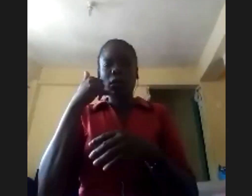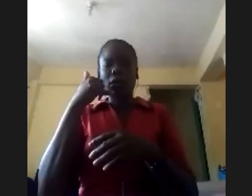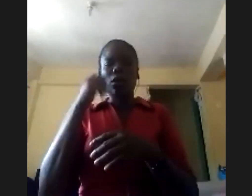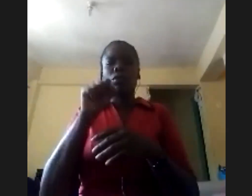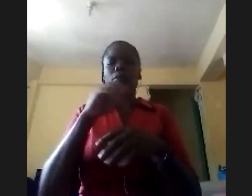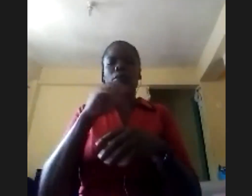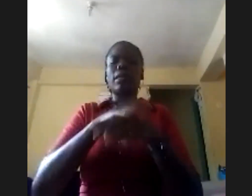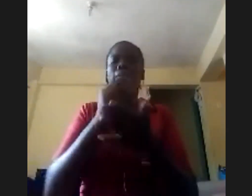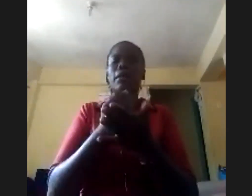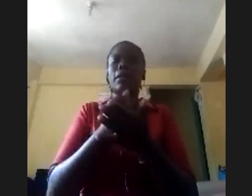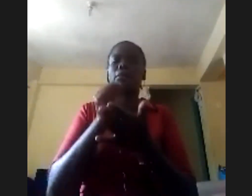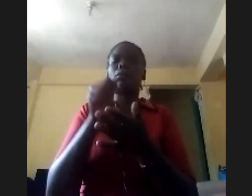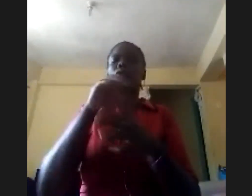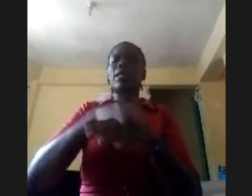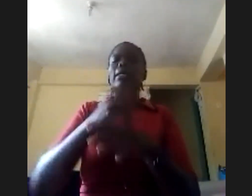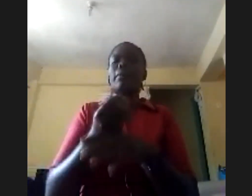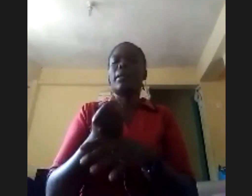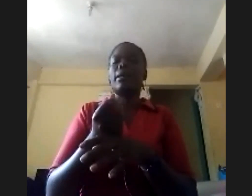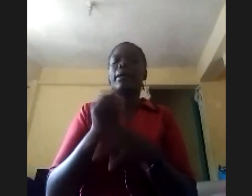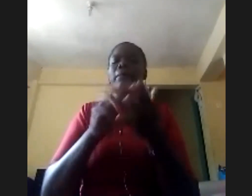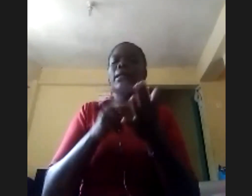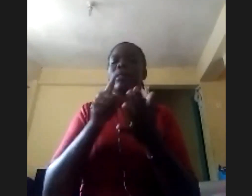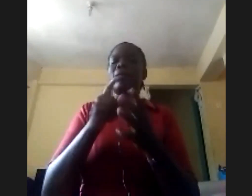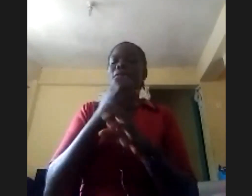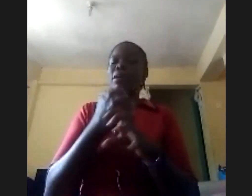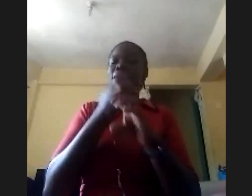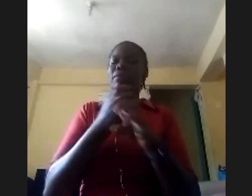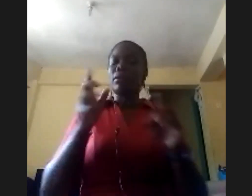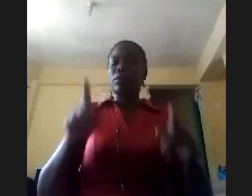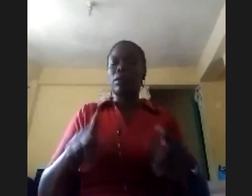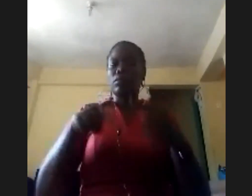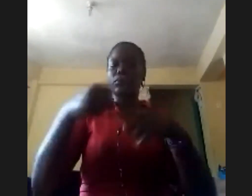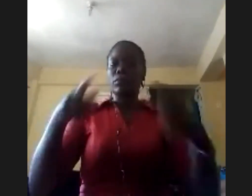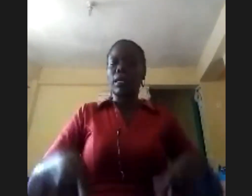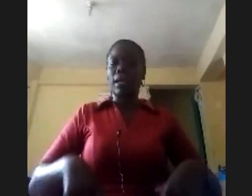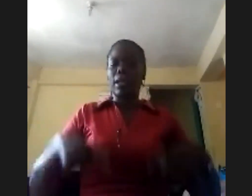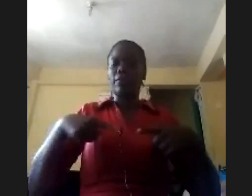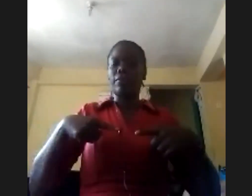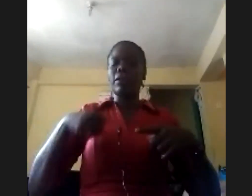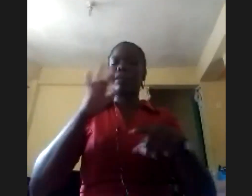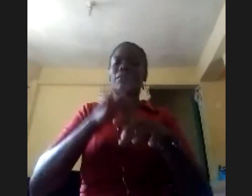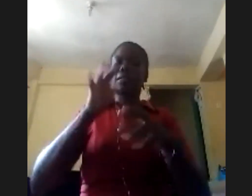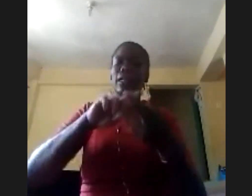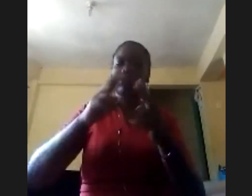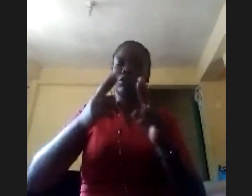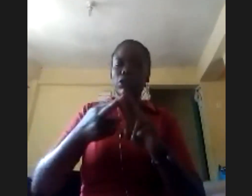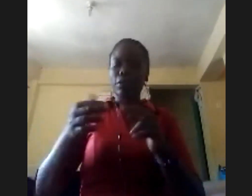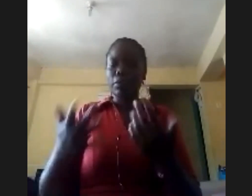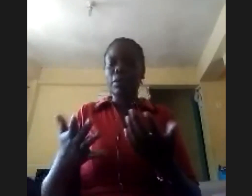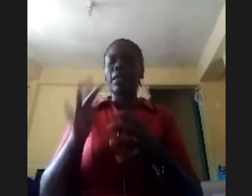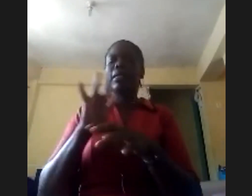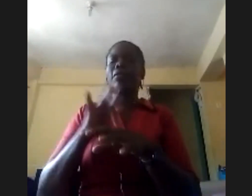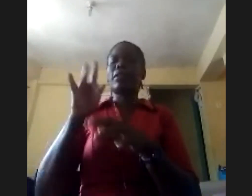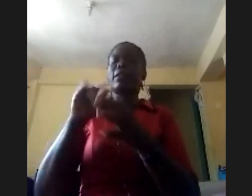taking money. So this is something that started. If it continues in life, it affects relationship. It affects, for example, marriages